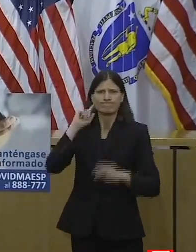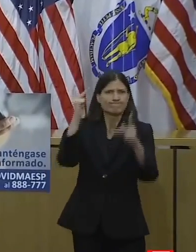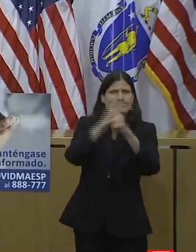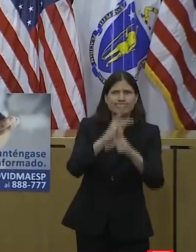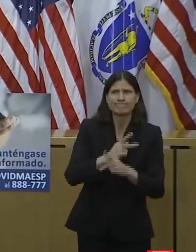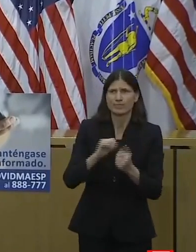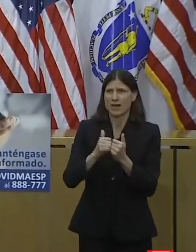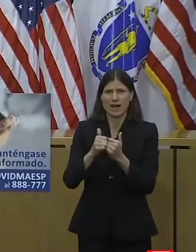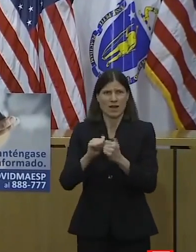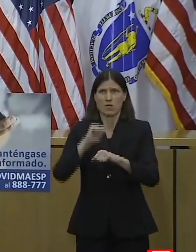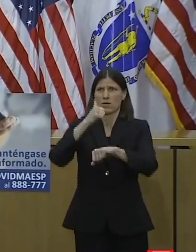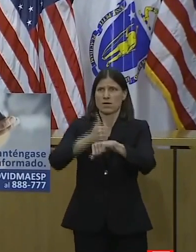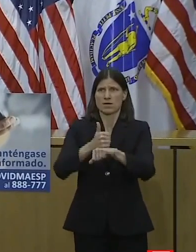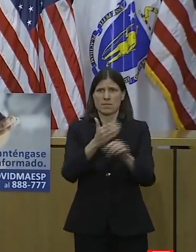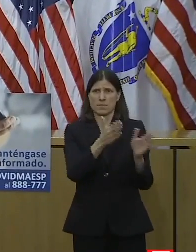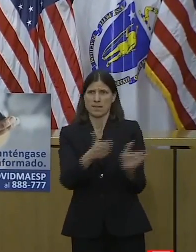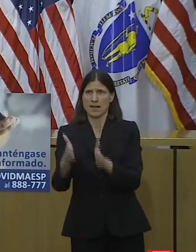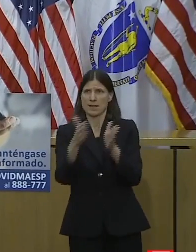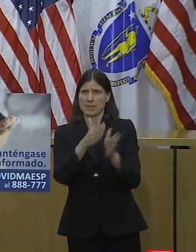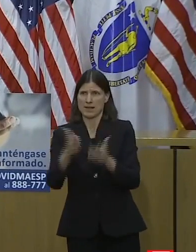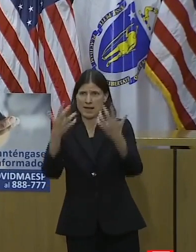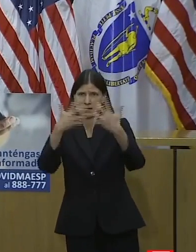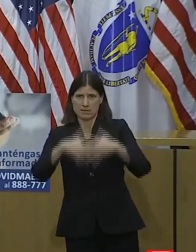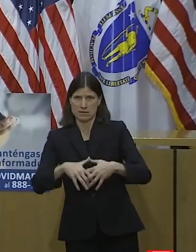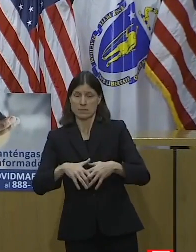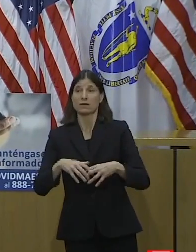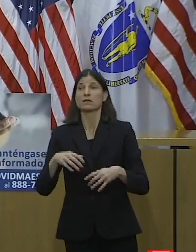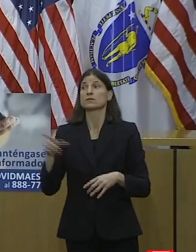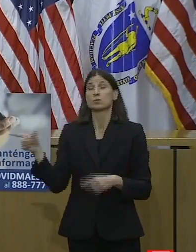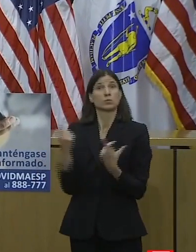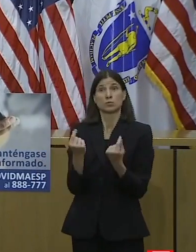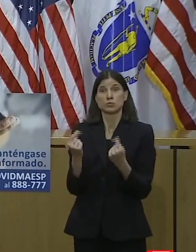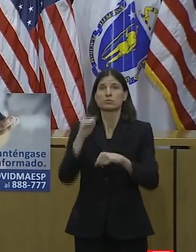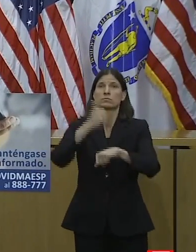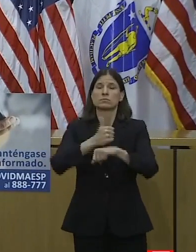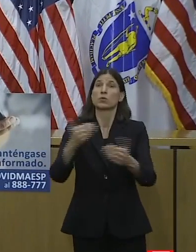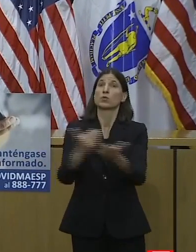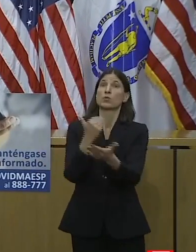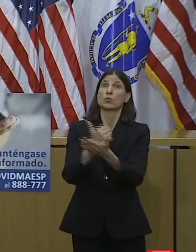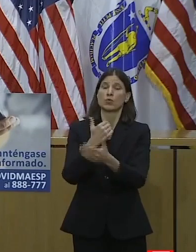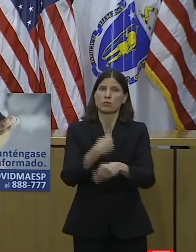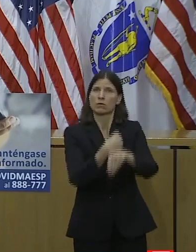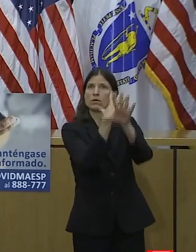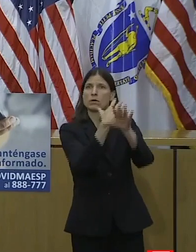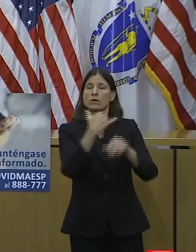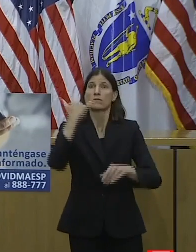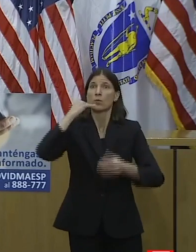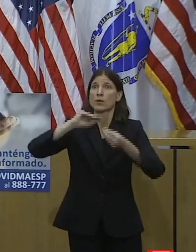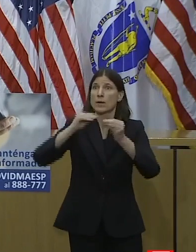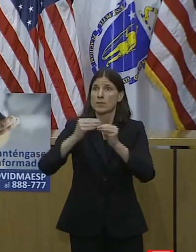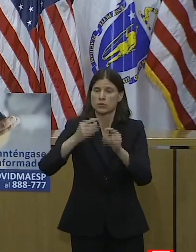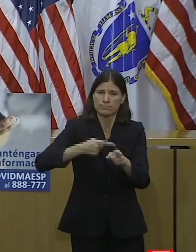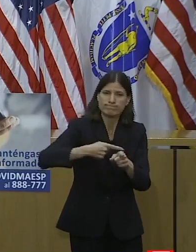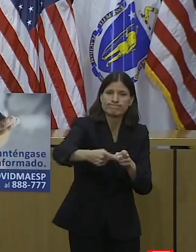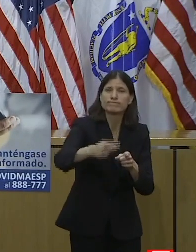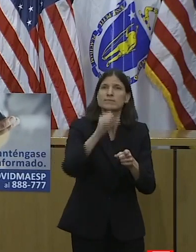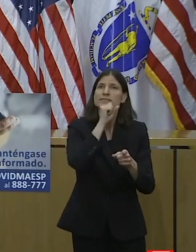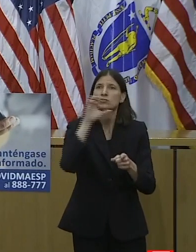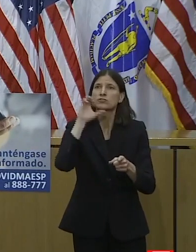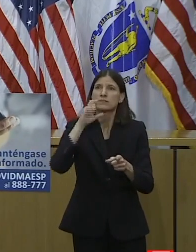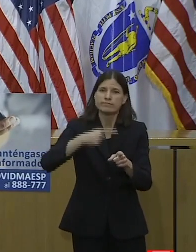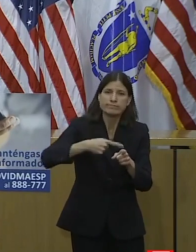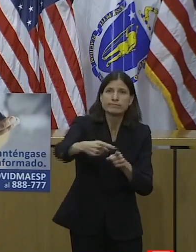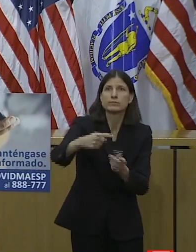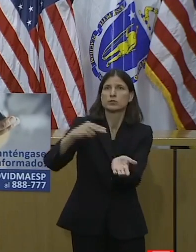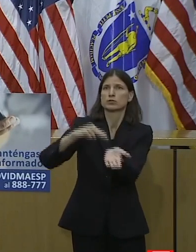for staff. To protect the health and safety of our most vulnerable seniors and the dedicated staff who support their daily needs,